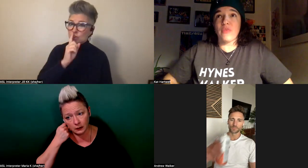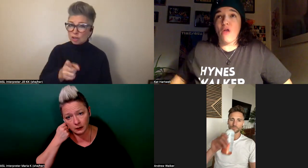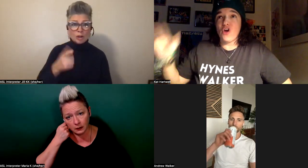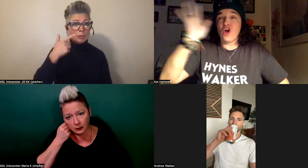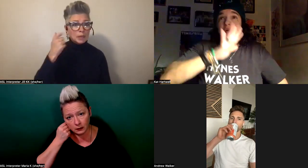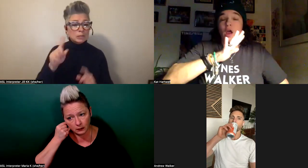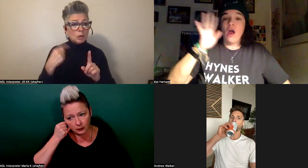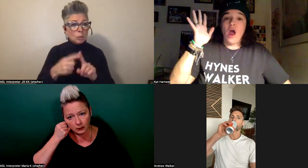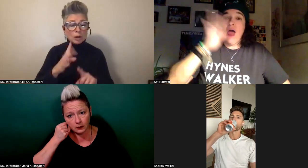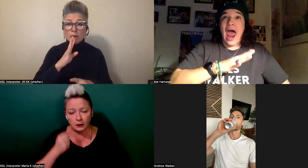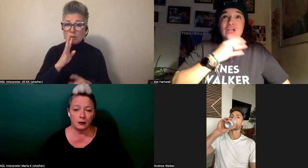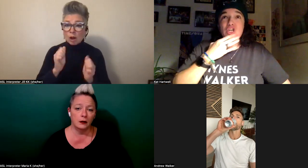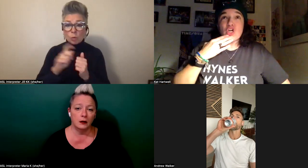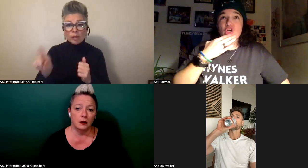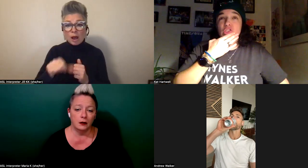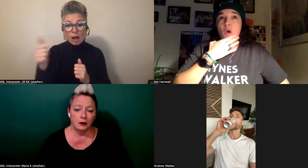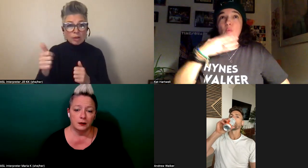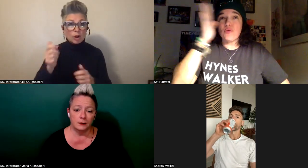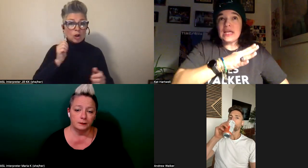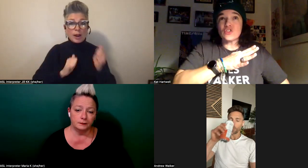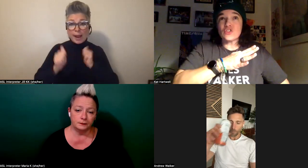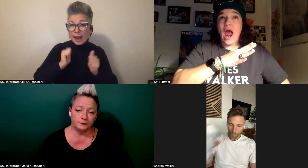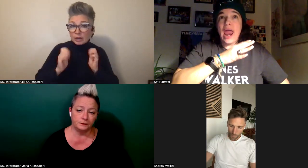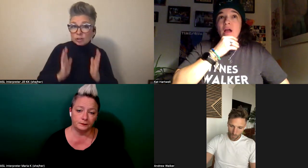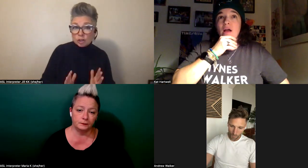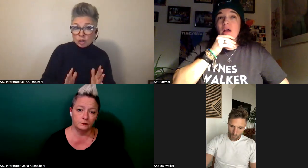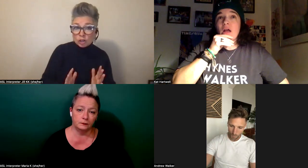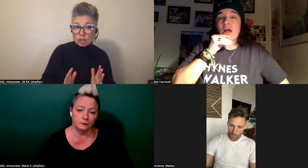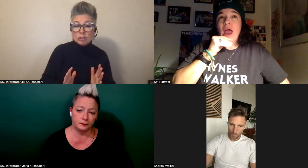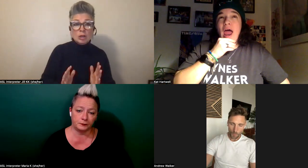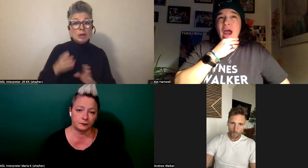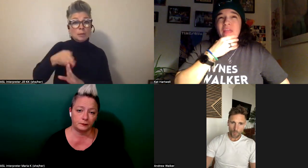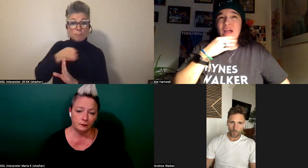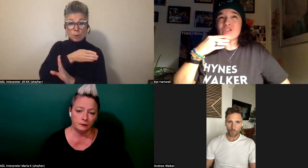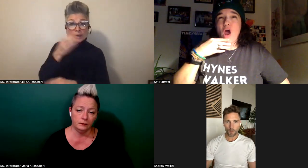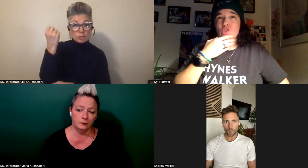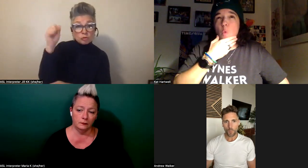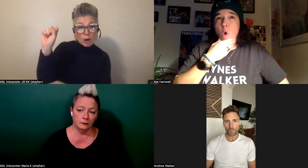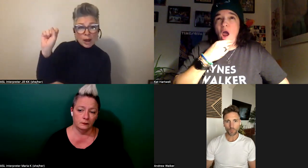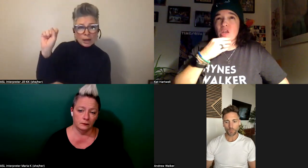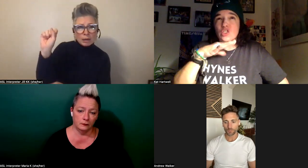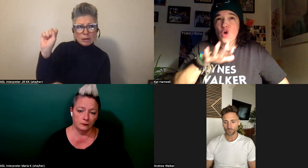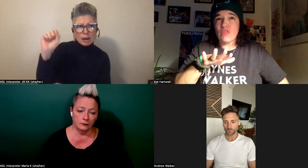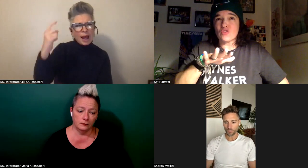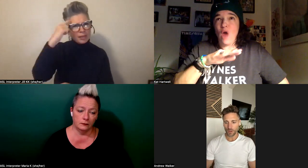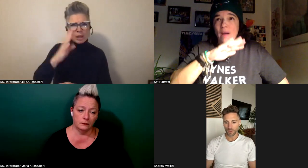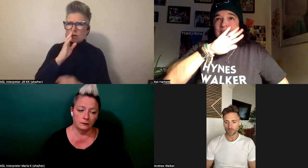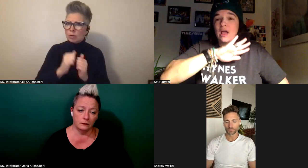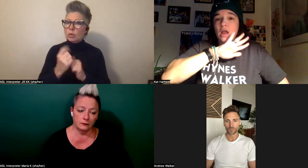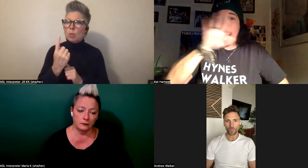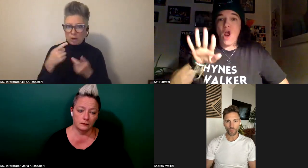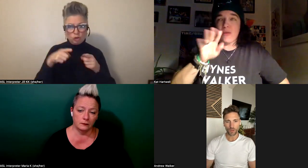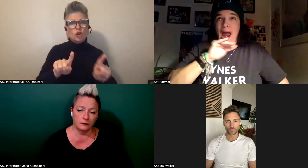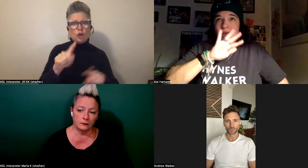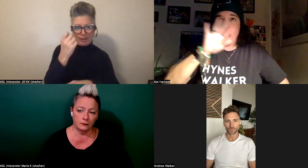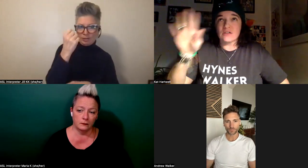talk with other actors, pre-strike, and I think I talked to one during the strike, but they